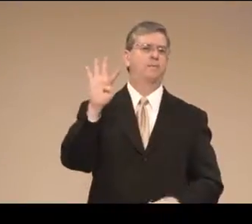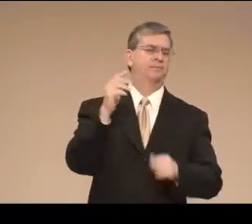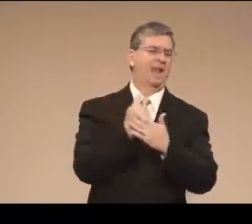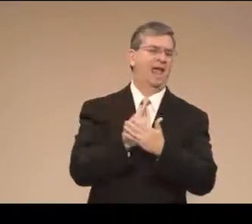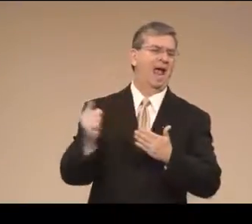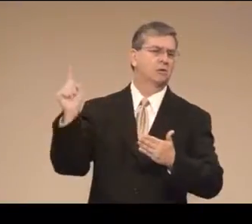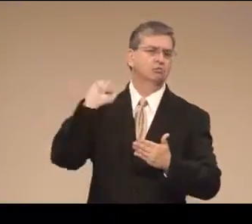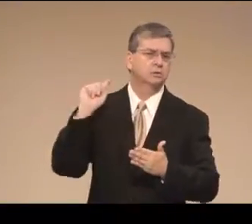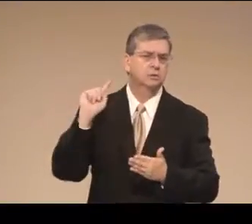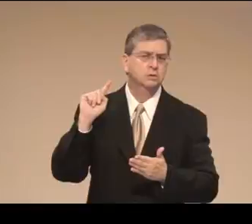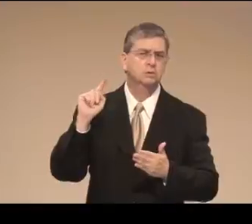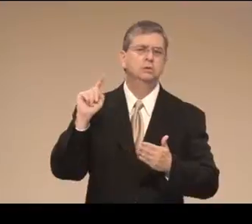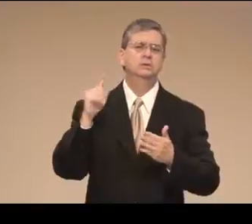This is part 4.